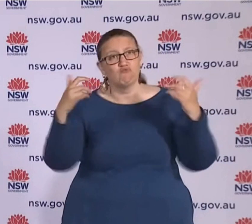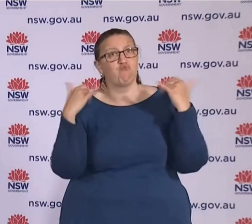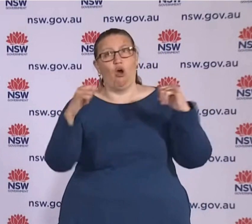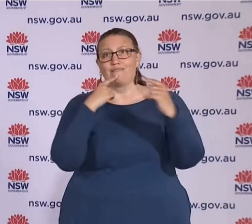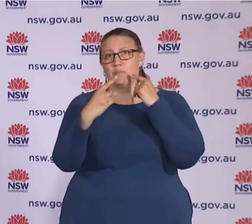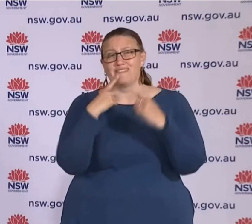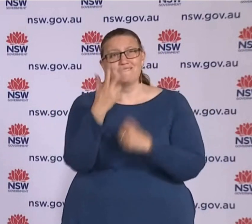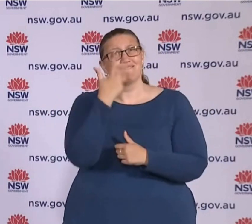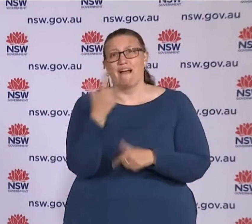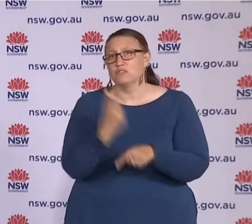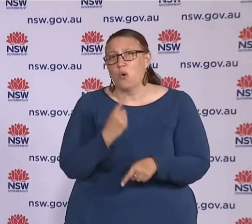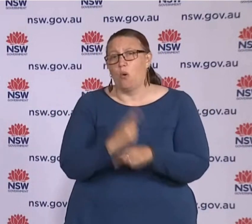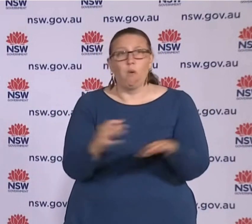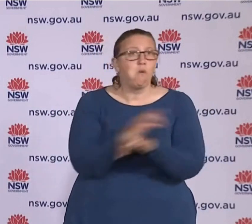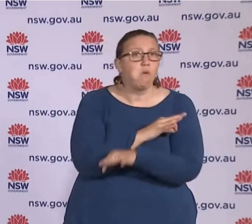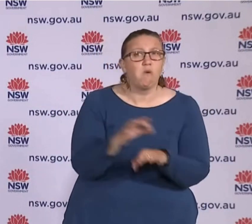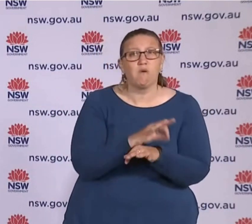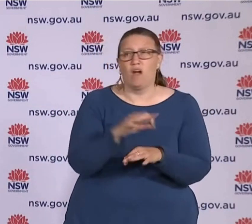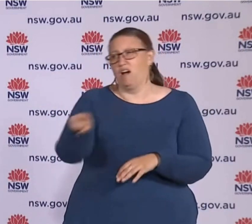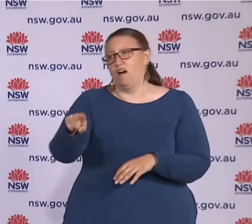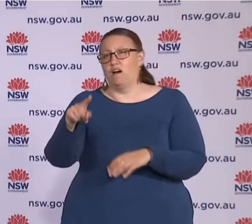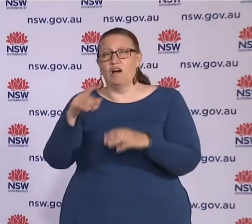communities to really go to those